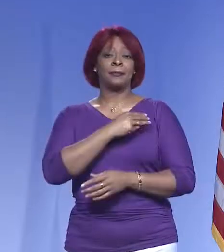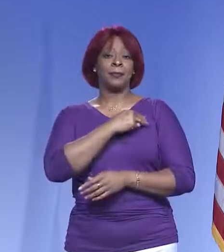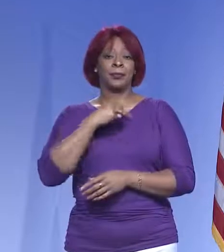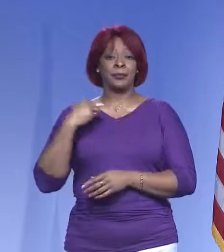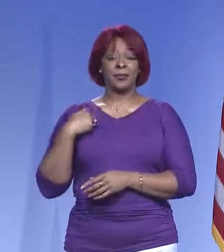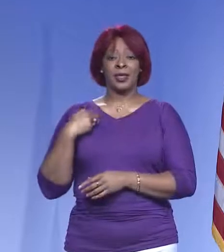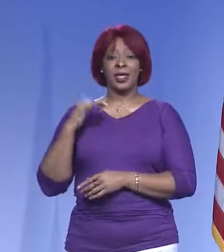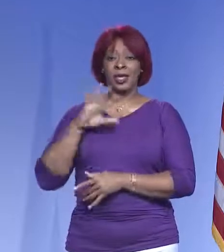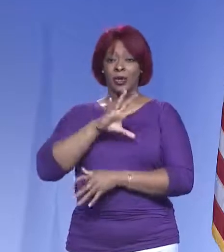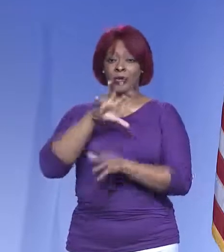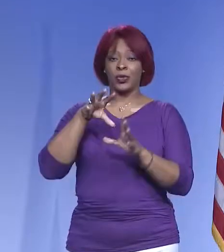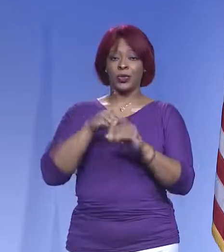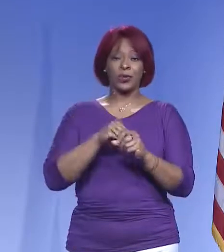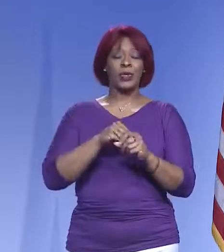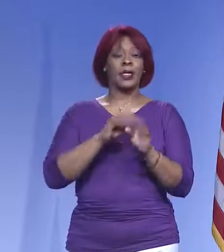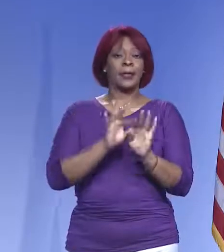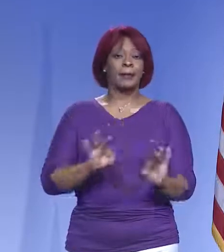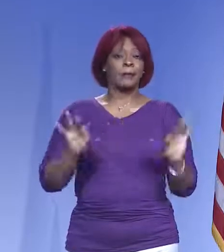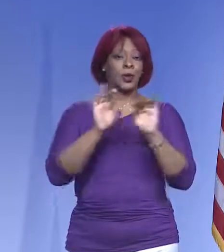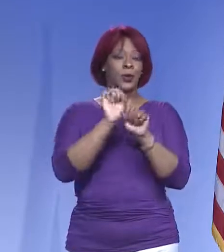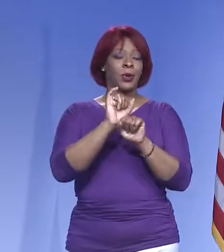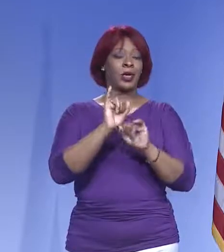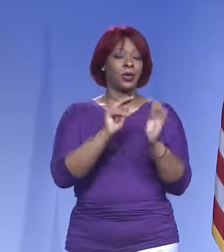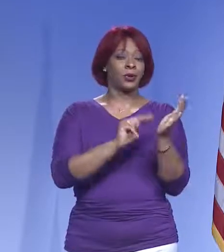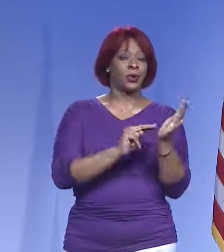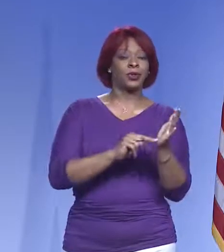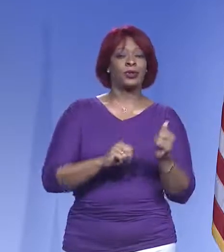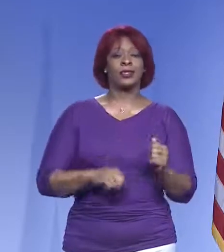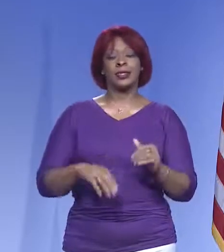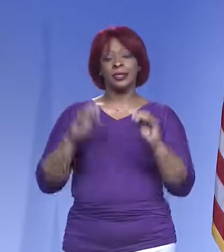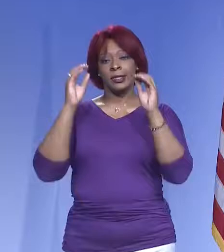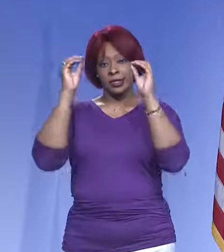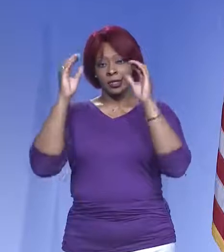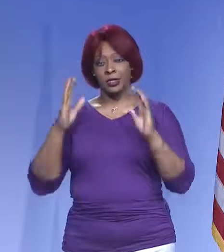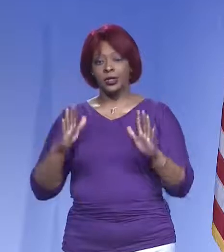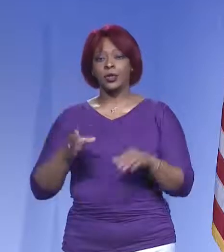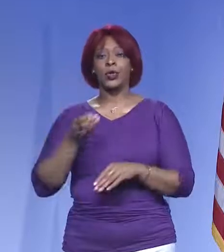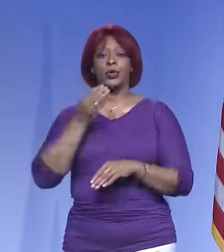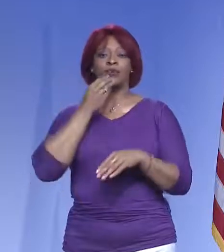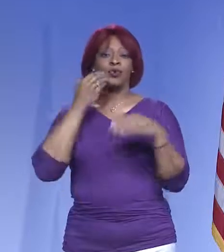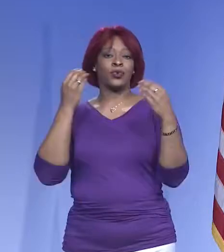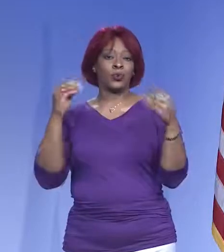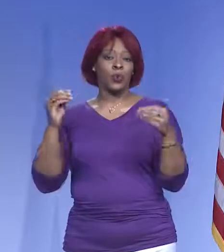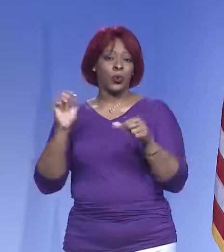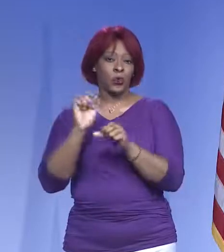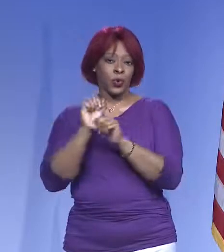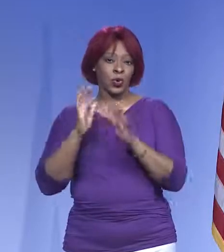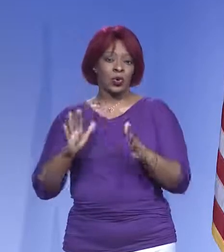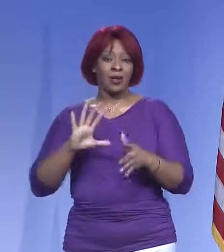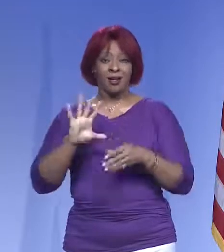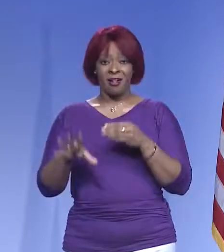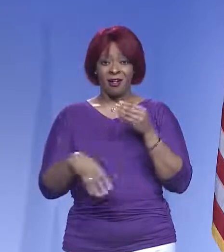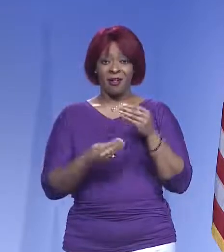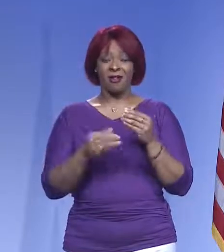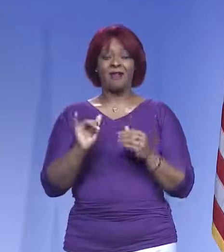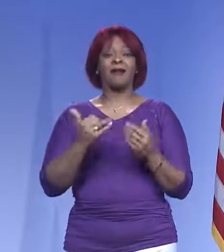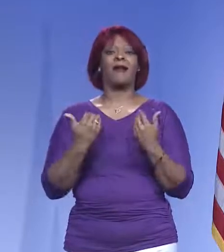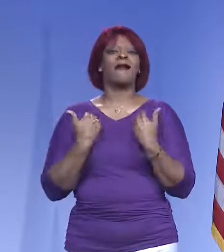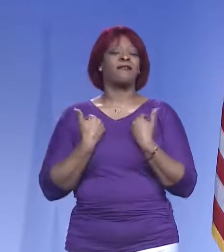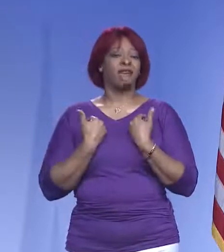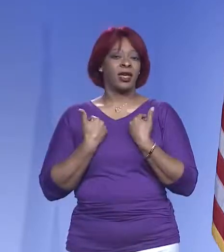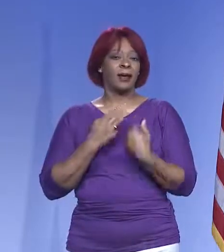that council includes essential workers like nurses and teachers and grocery store workers. In addition to that, we